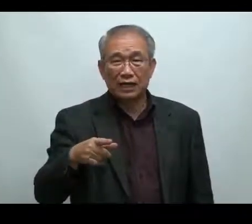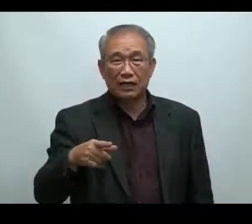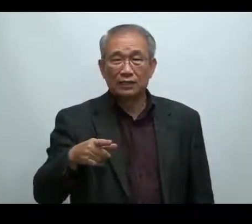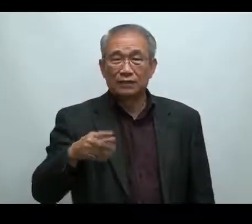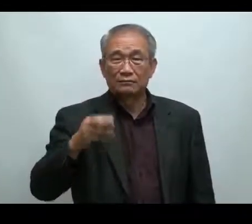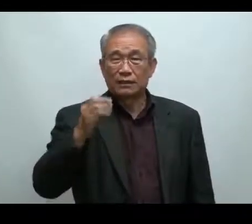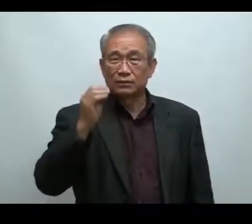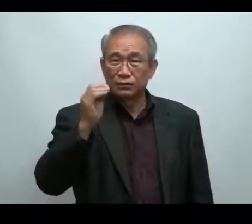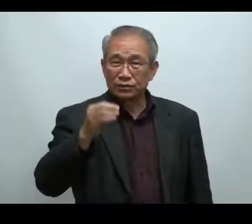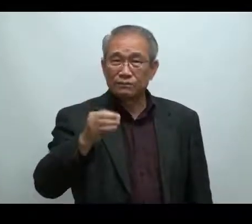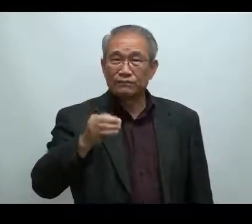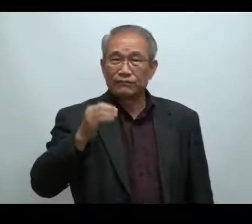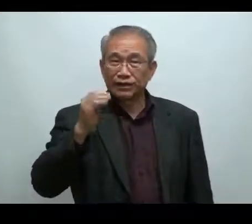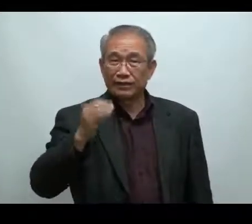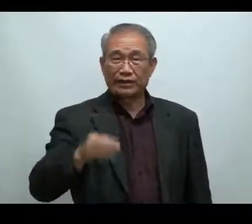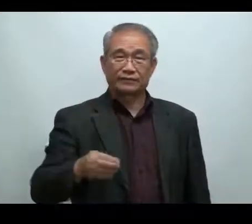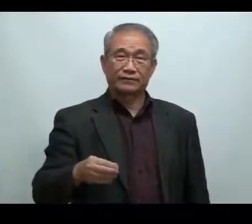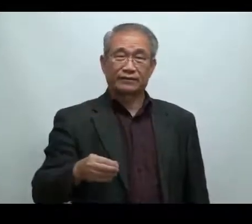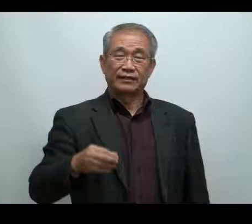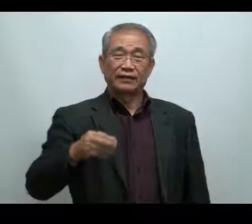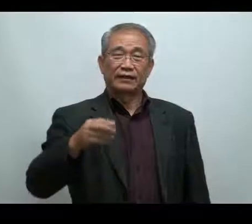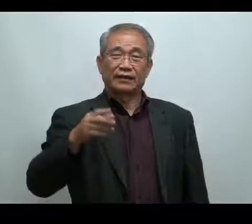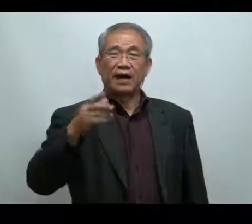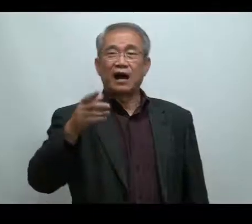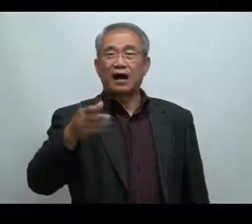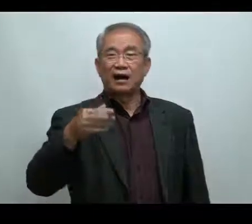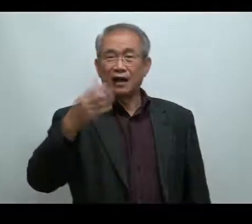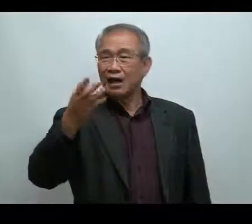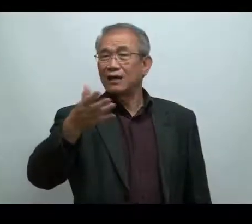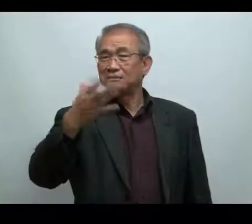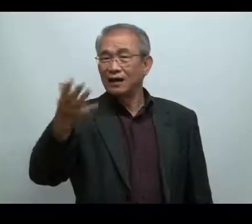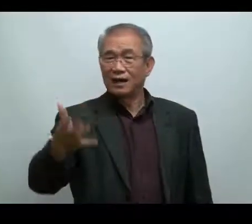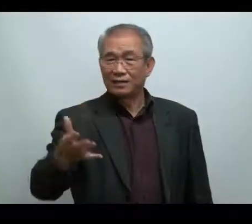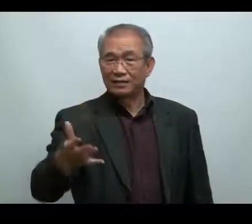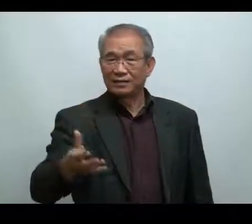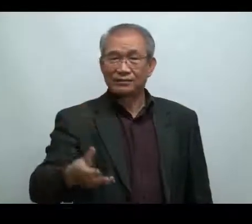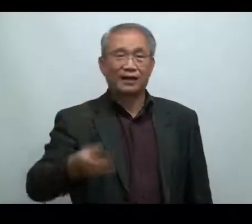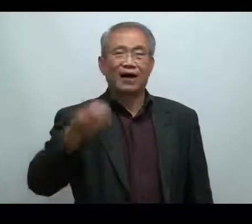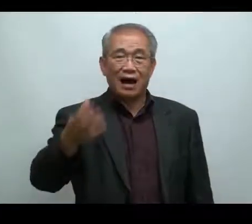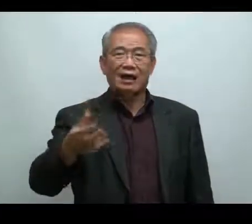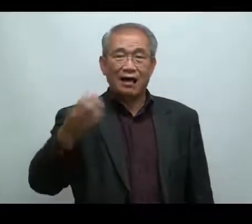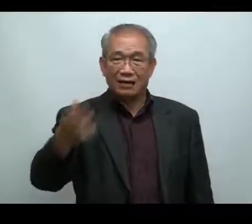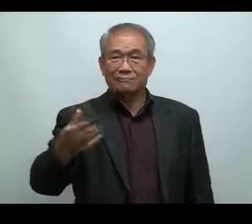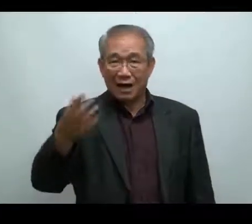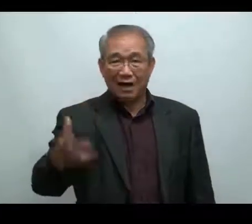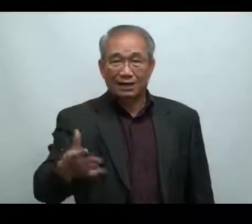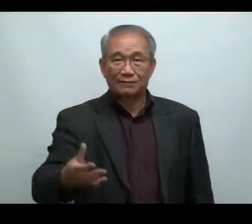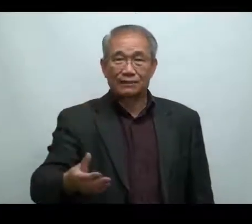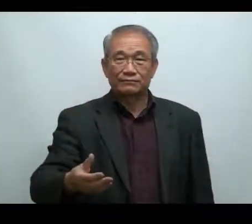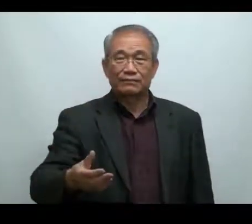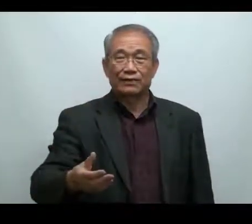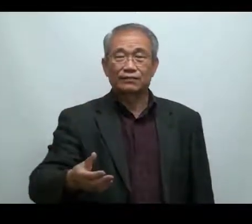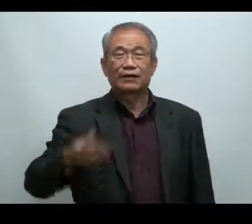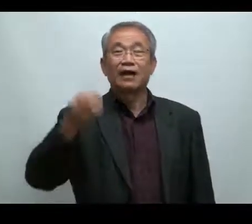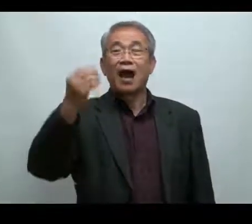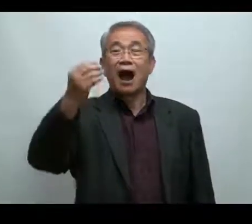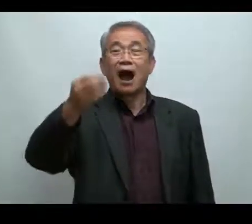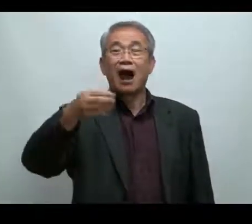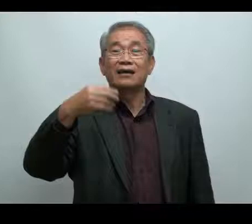that, but use them very carefully. Like, I am ugly. You don't say, I am ugly, but what I say, I